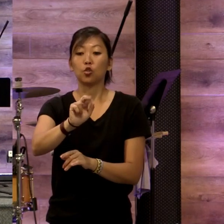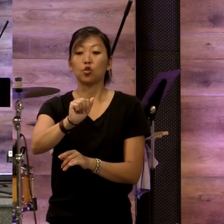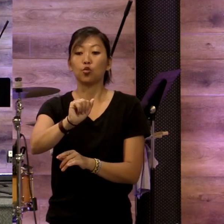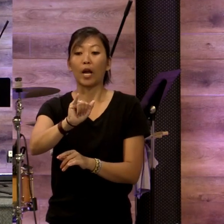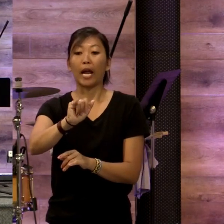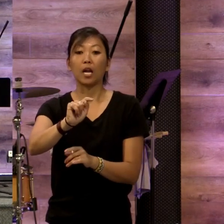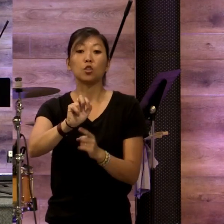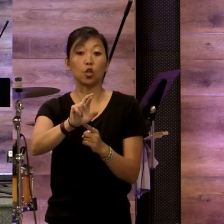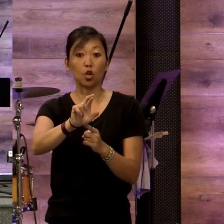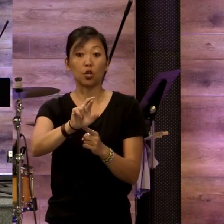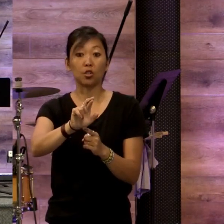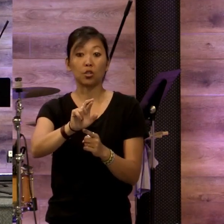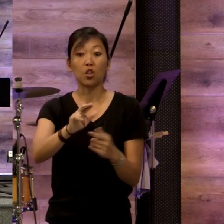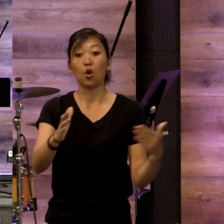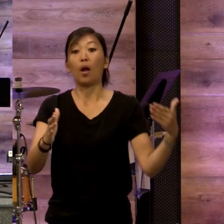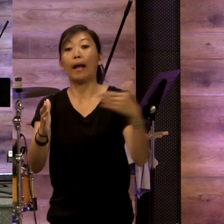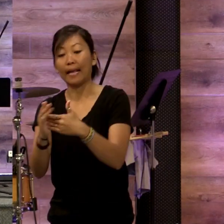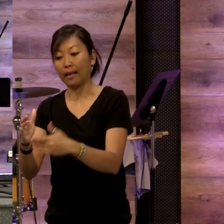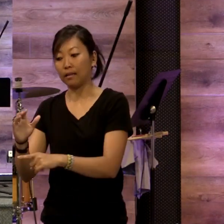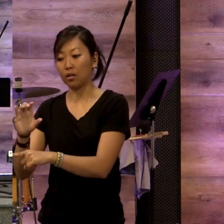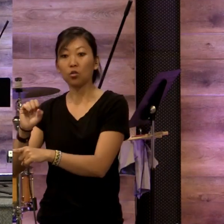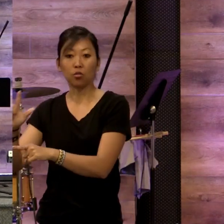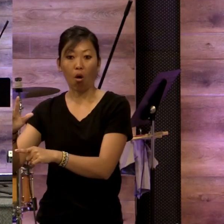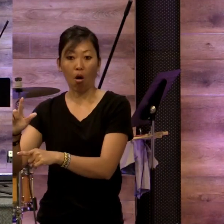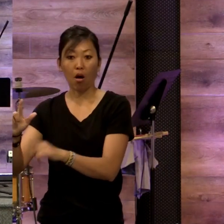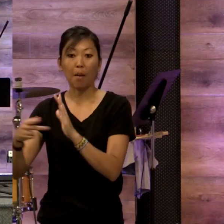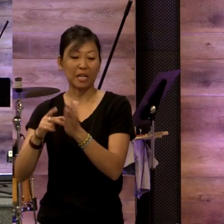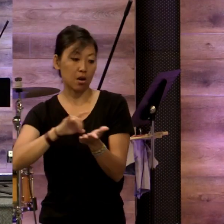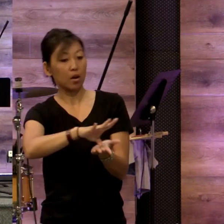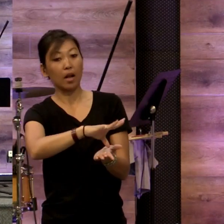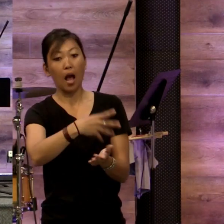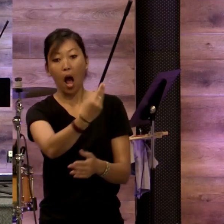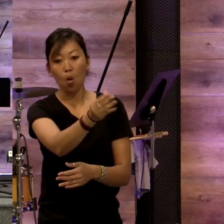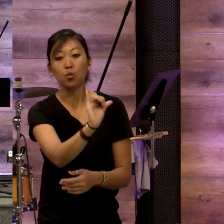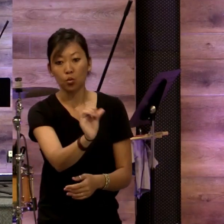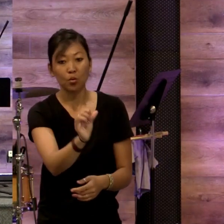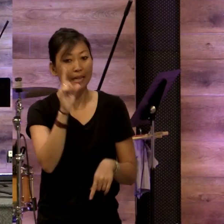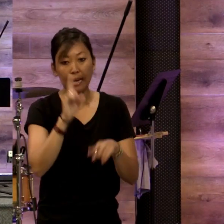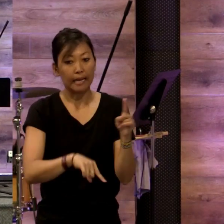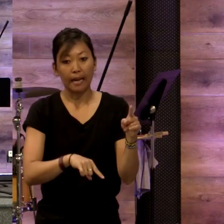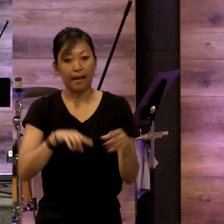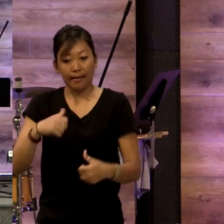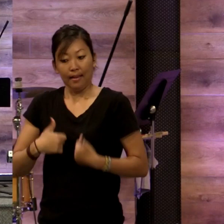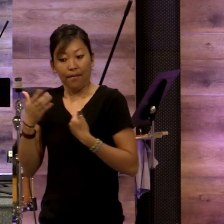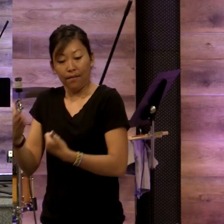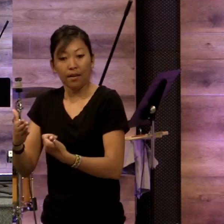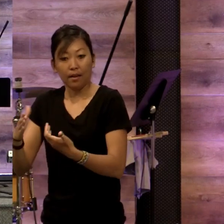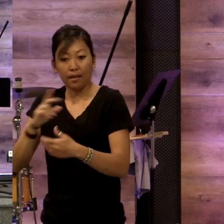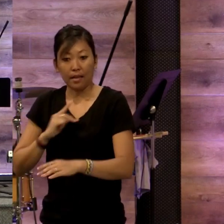thought twice about butchering them in that cave if he knew that they were in there. One slash of the